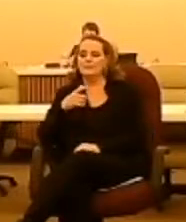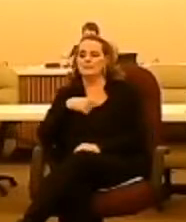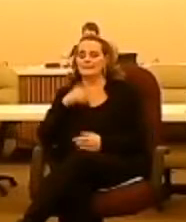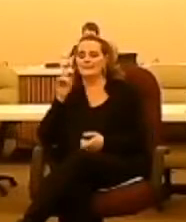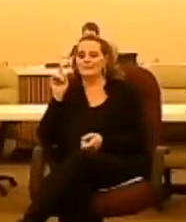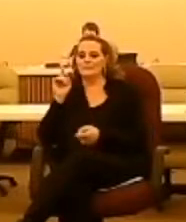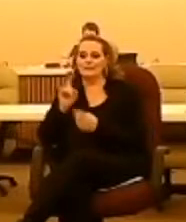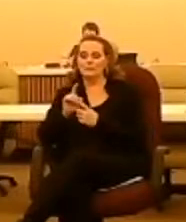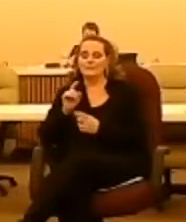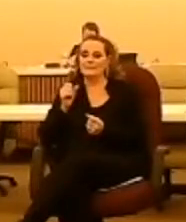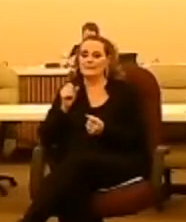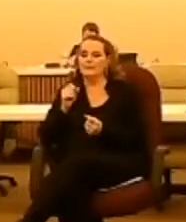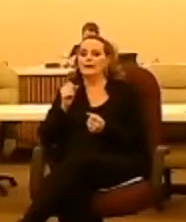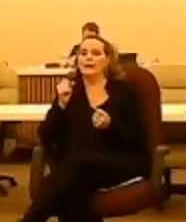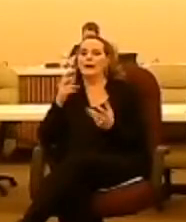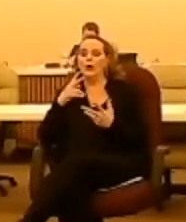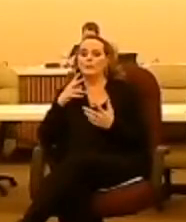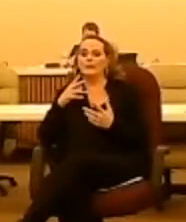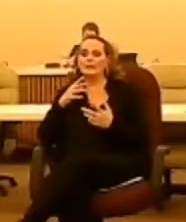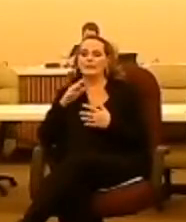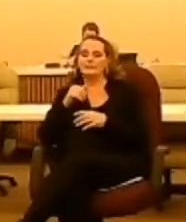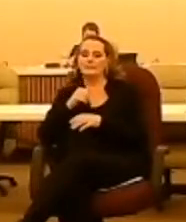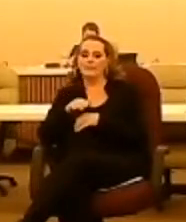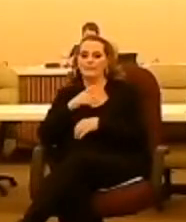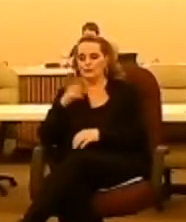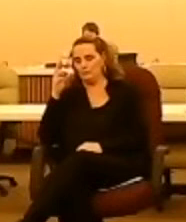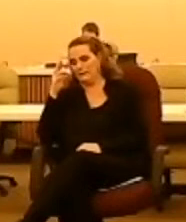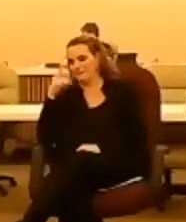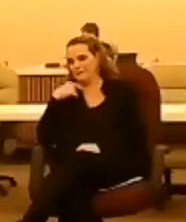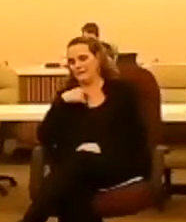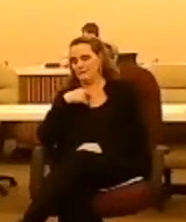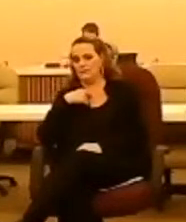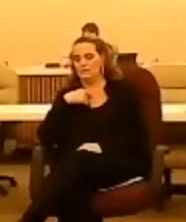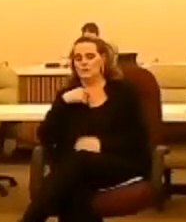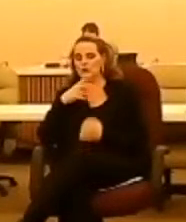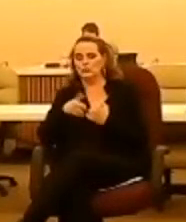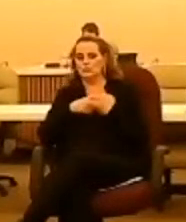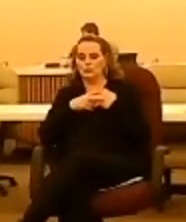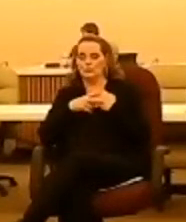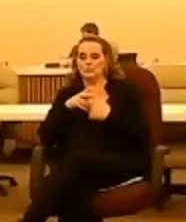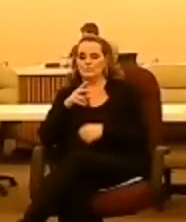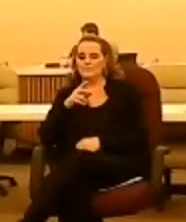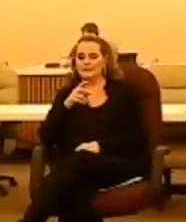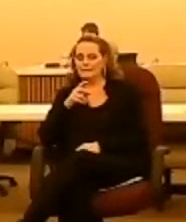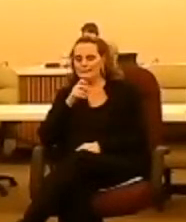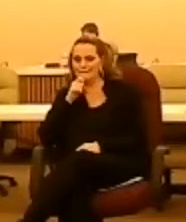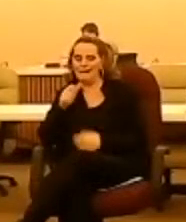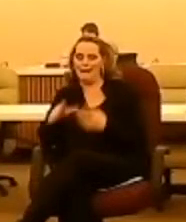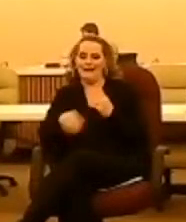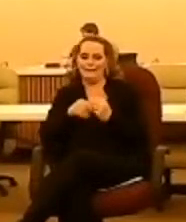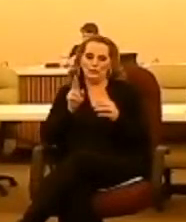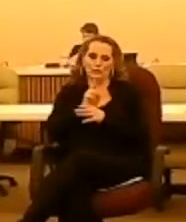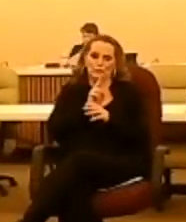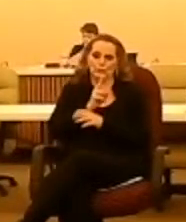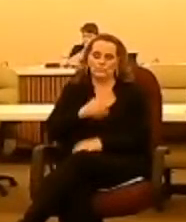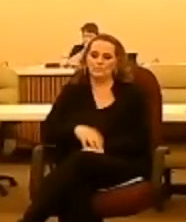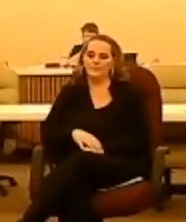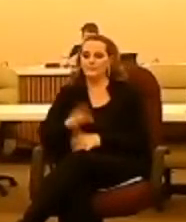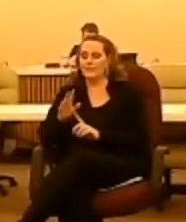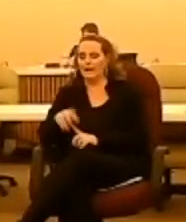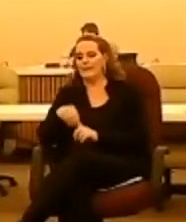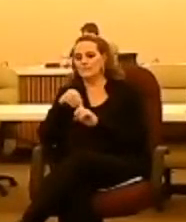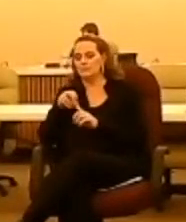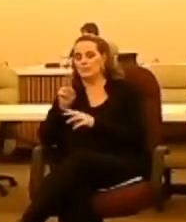the number of deliveries he needs to get by having storage. It's not adding to the intensity of the use, which, the special use permit is really about the use